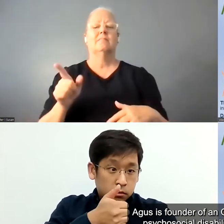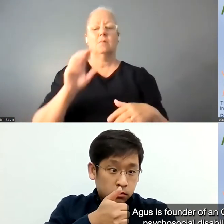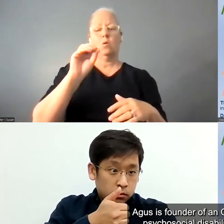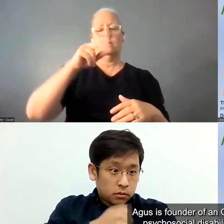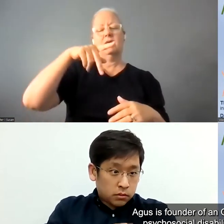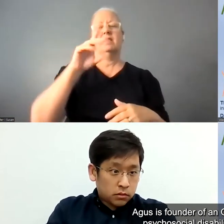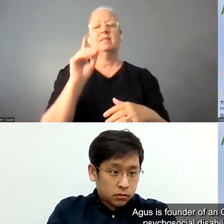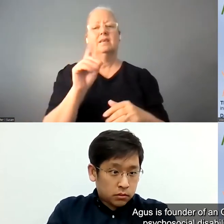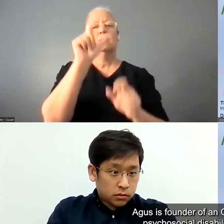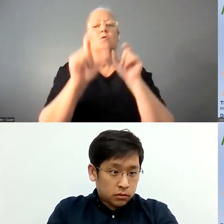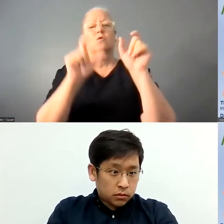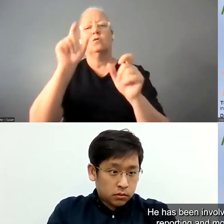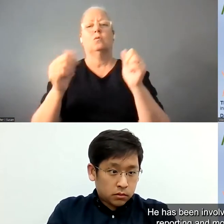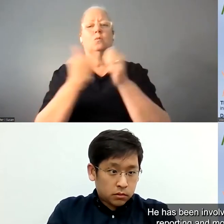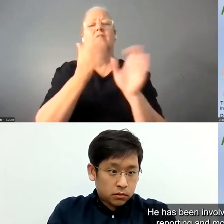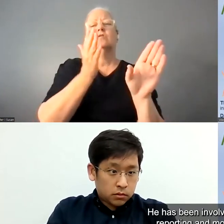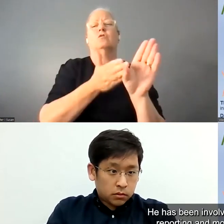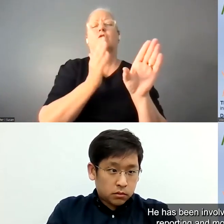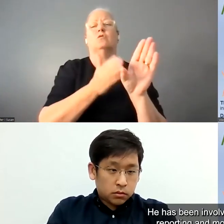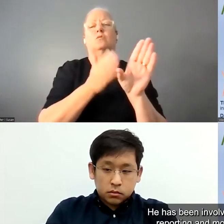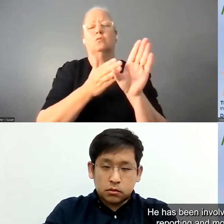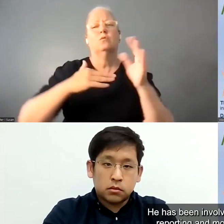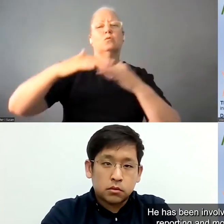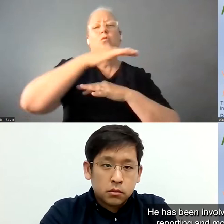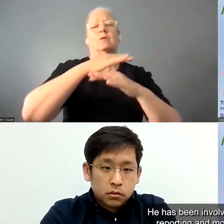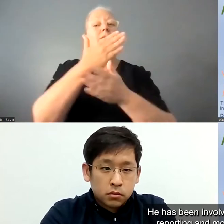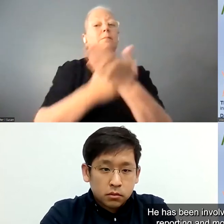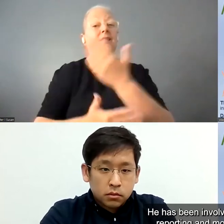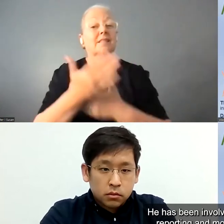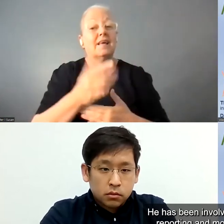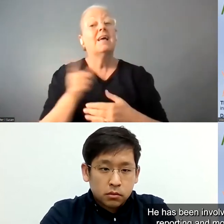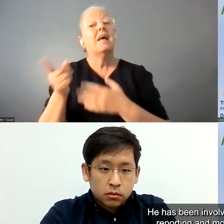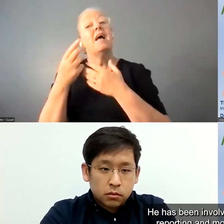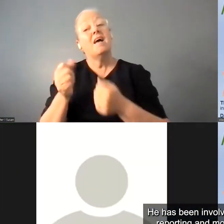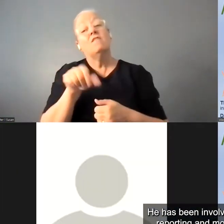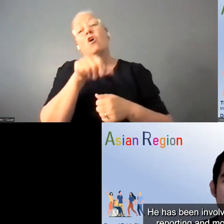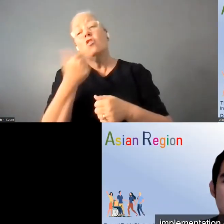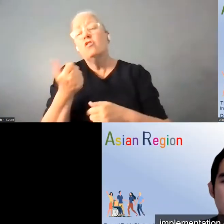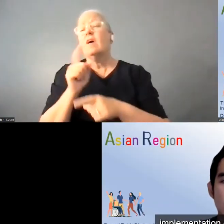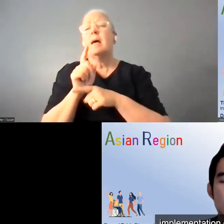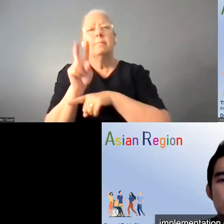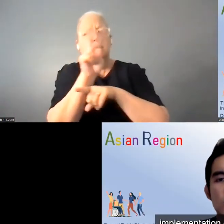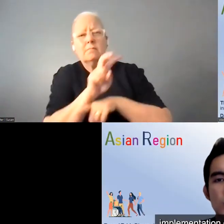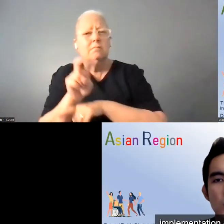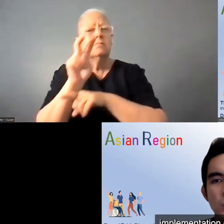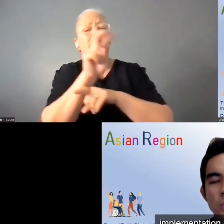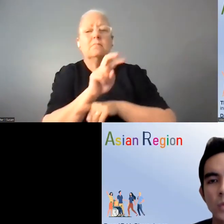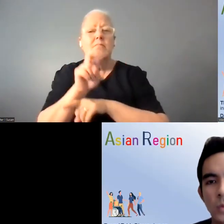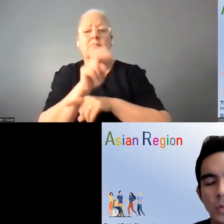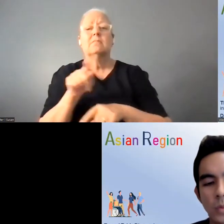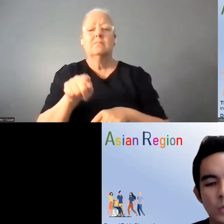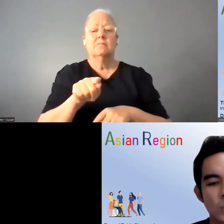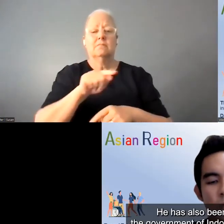psychosocial disabilities in Indonesia. He has been involved in alternative reporting and monitoring of the implementation of the